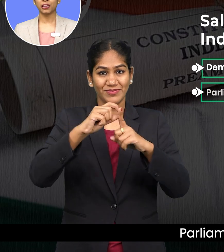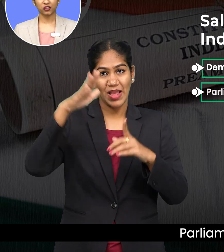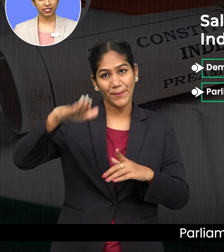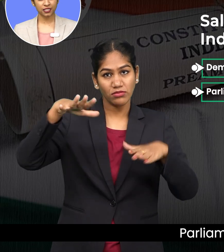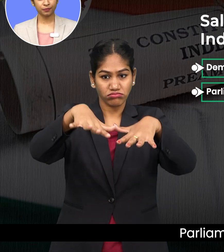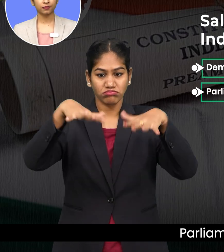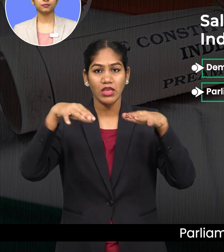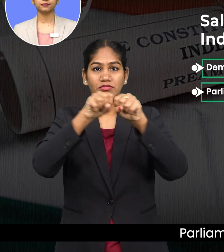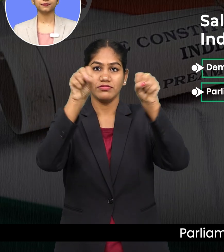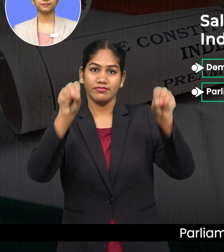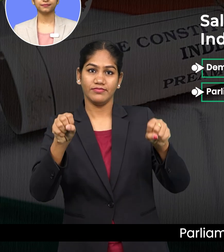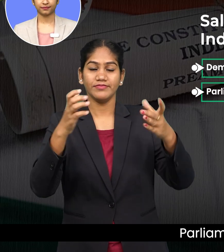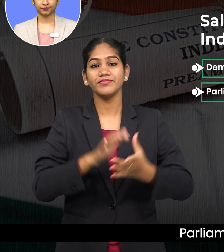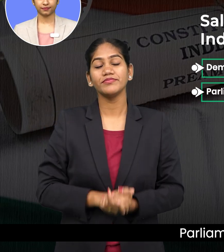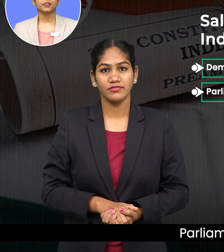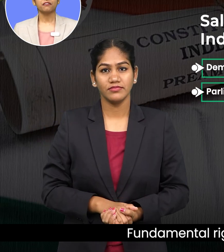parliamentary system,